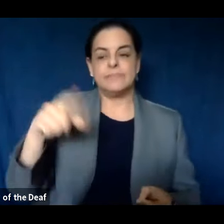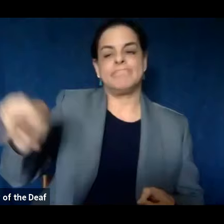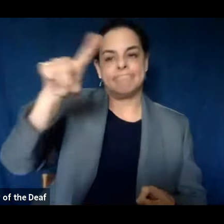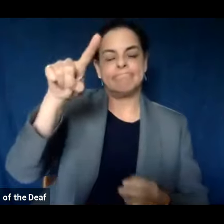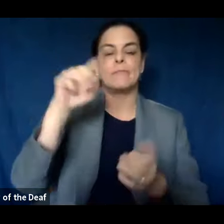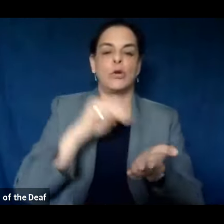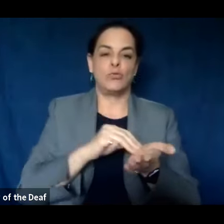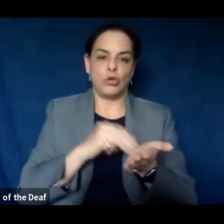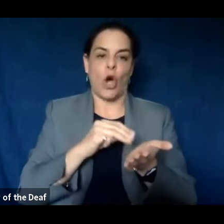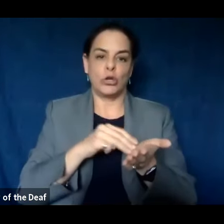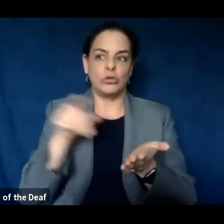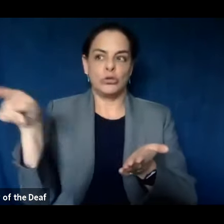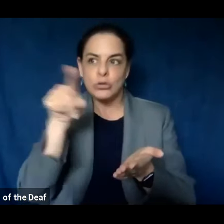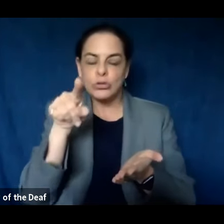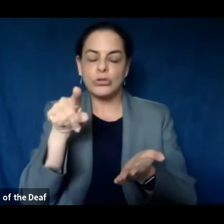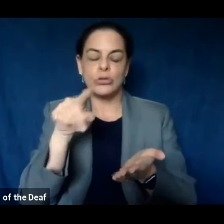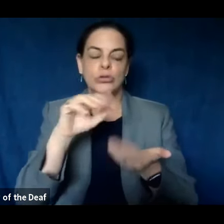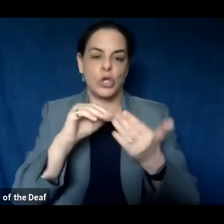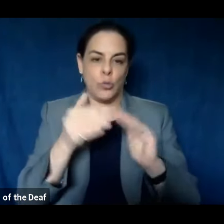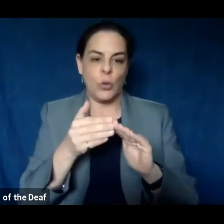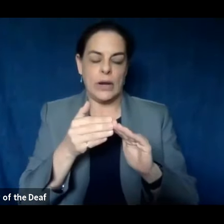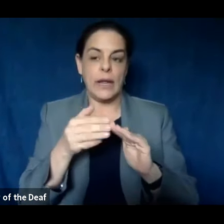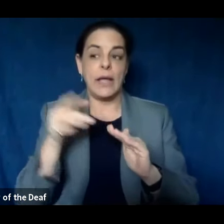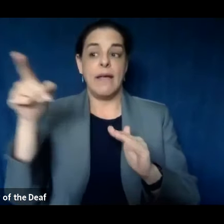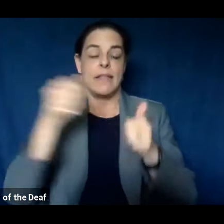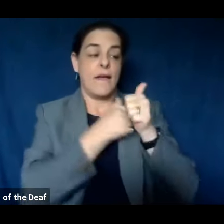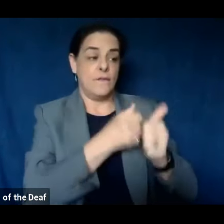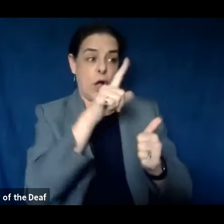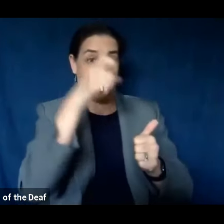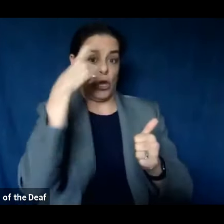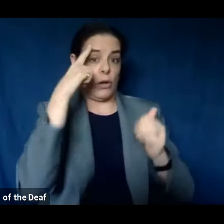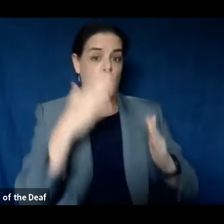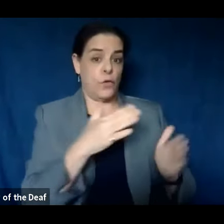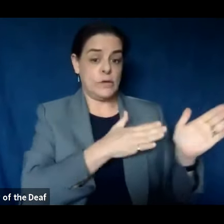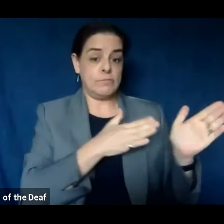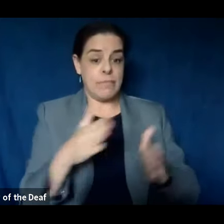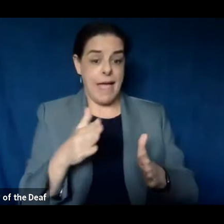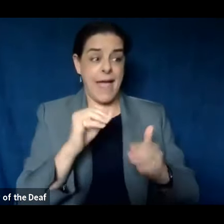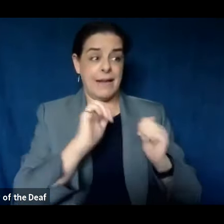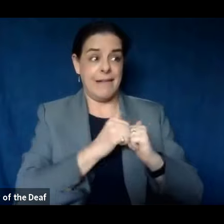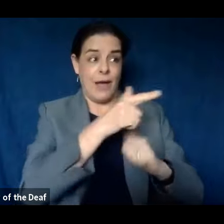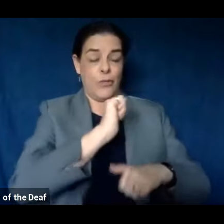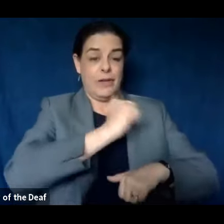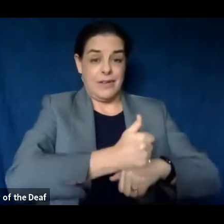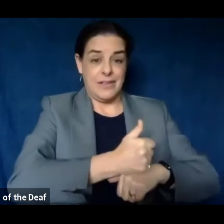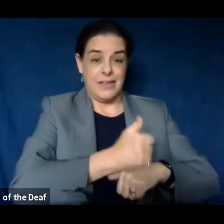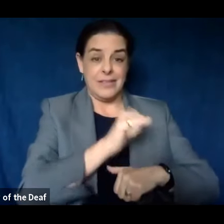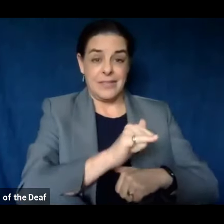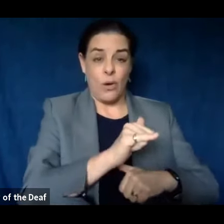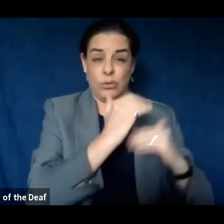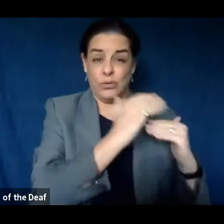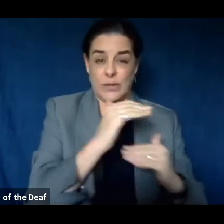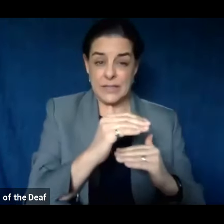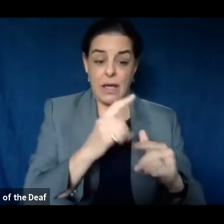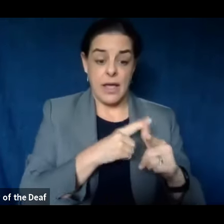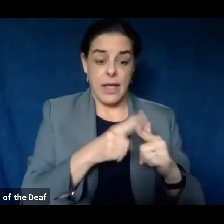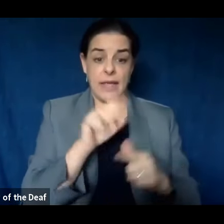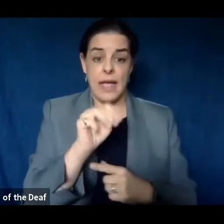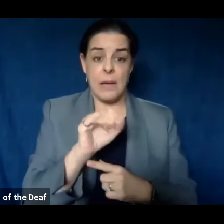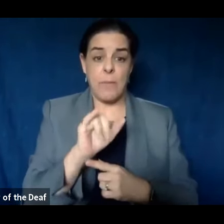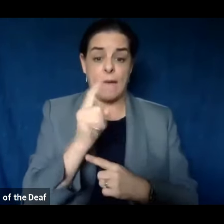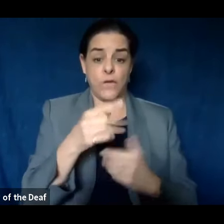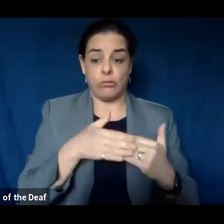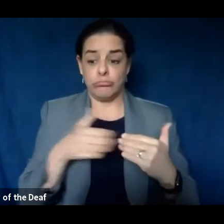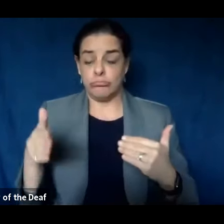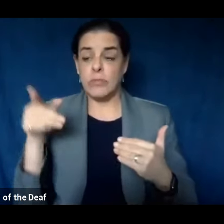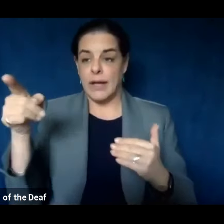They're falling underneath the governor's plan and the restrictions the governor put in place. And then after May 1st, they're allowed to